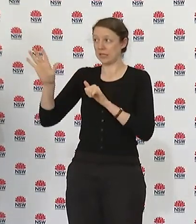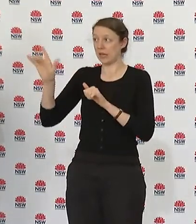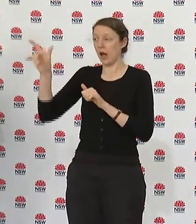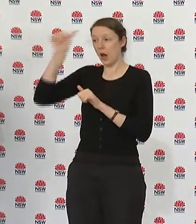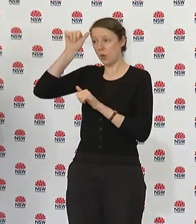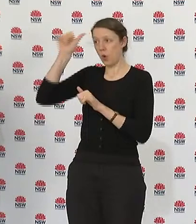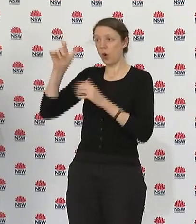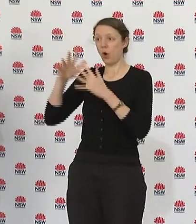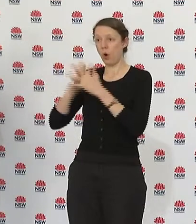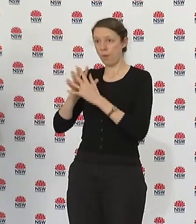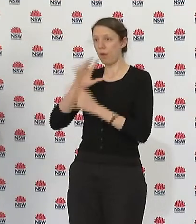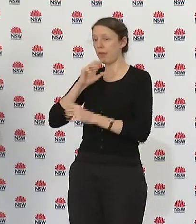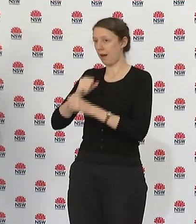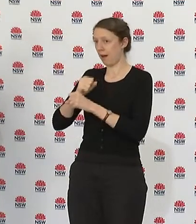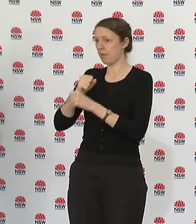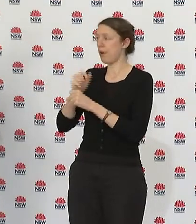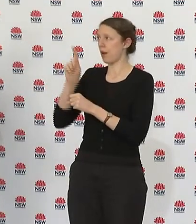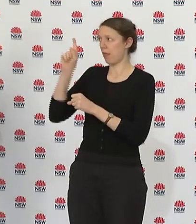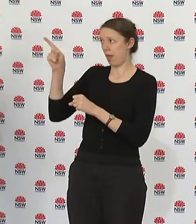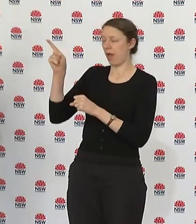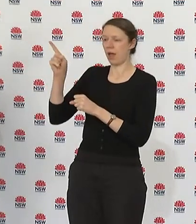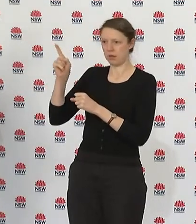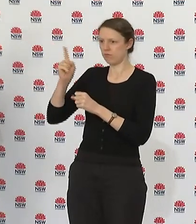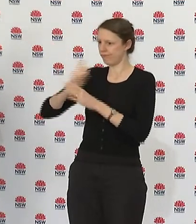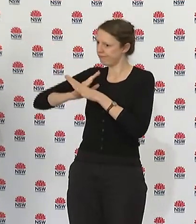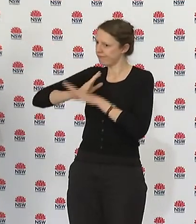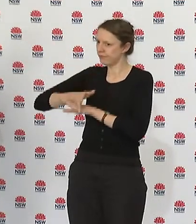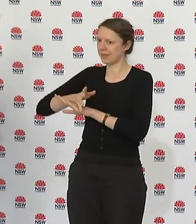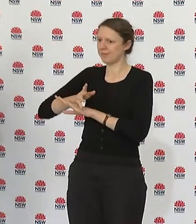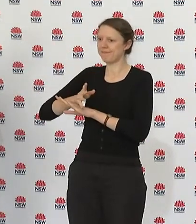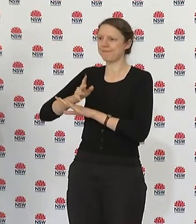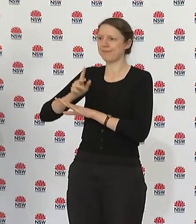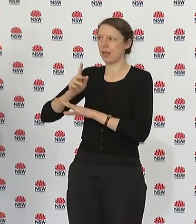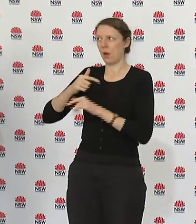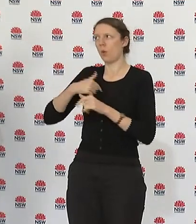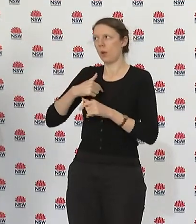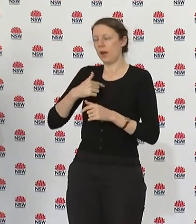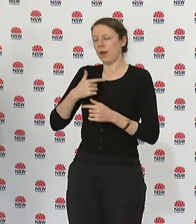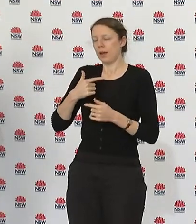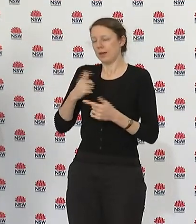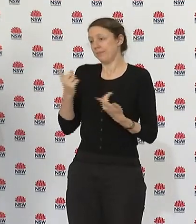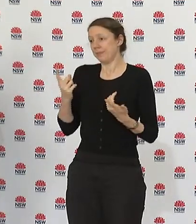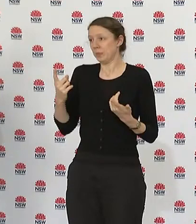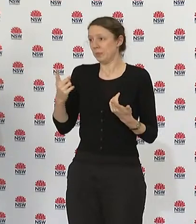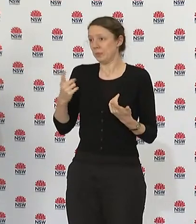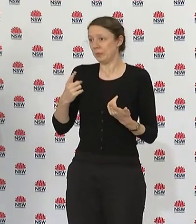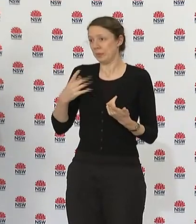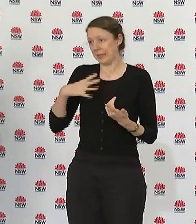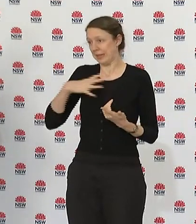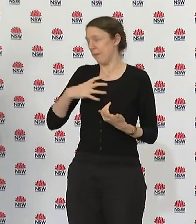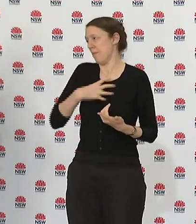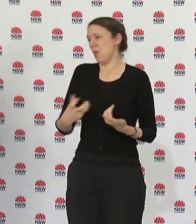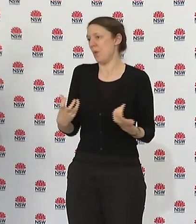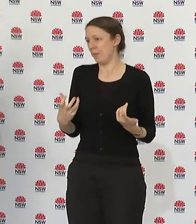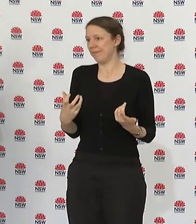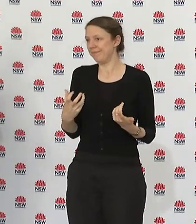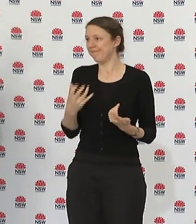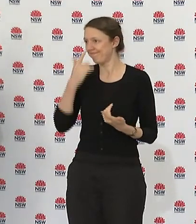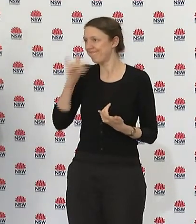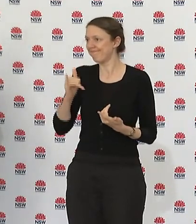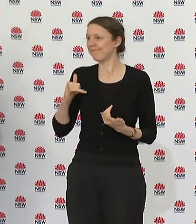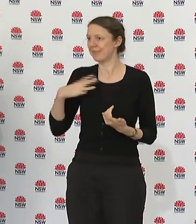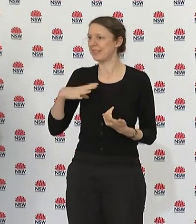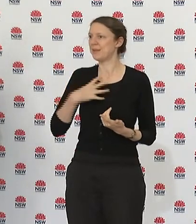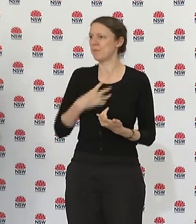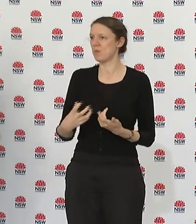the vaccine contracts, but certainly we would have liked, and I remain very much would have liked a lot more vaccine,